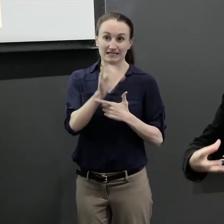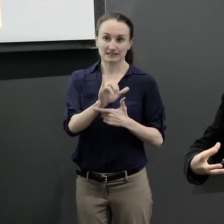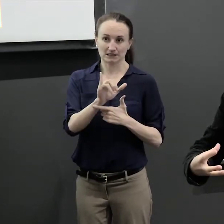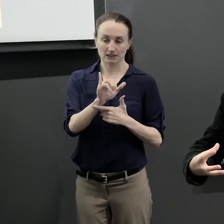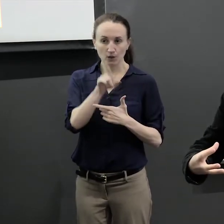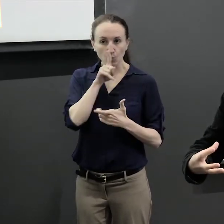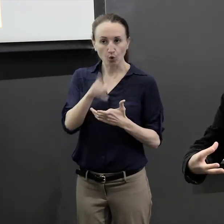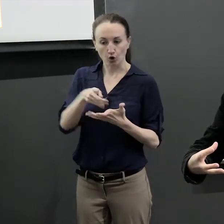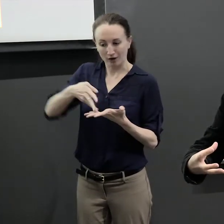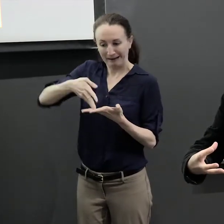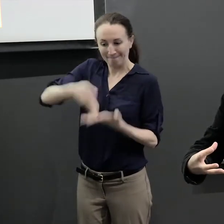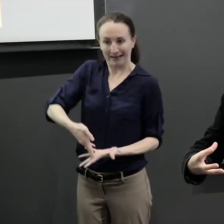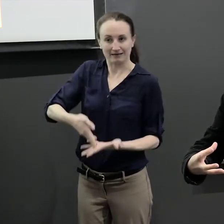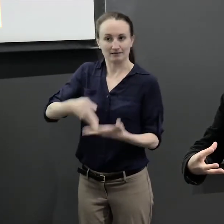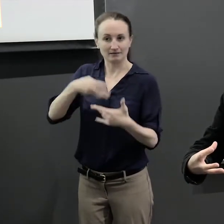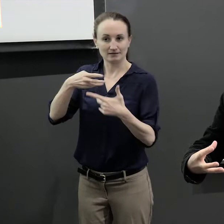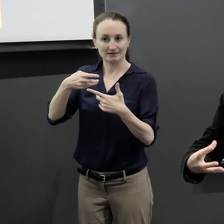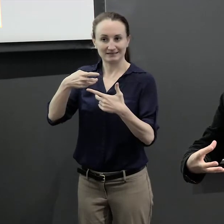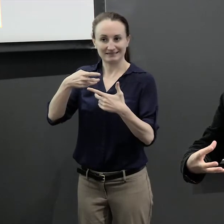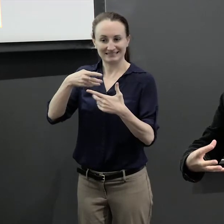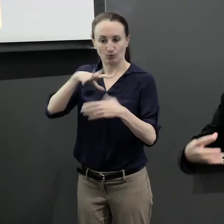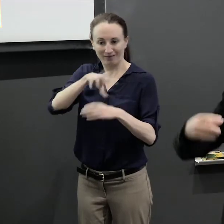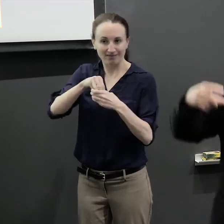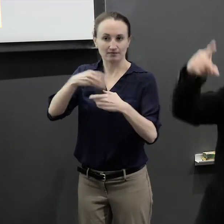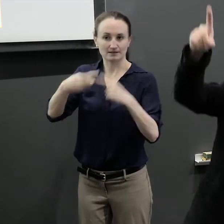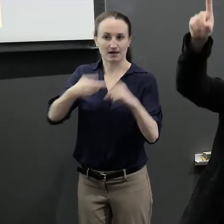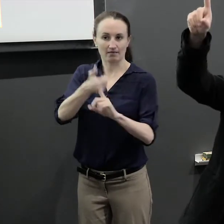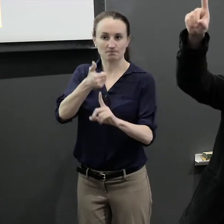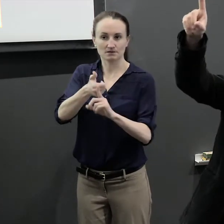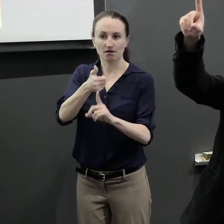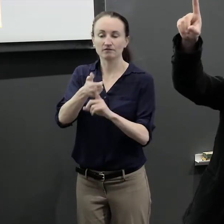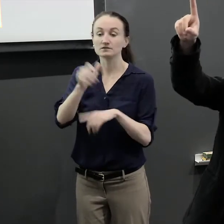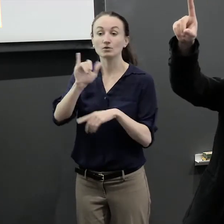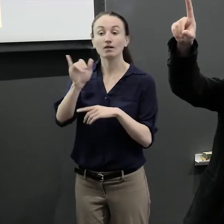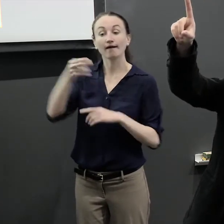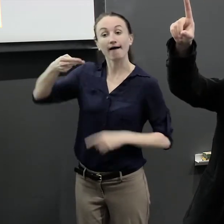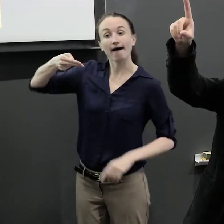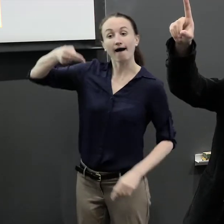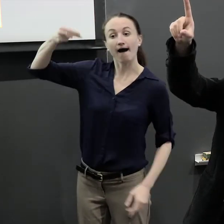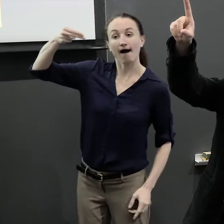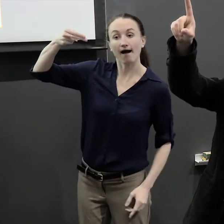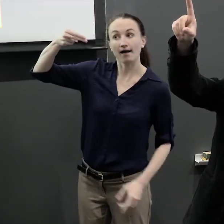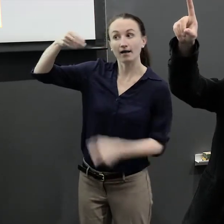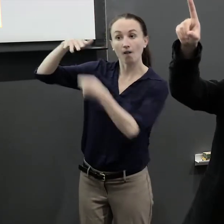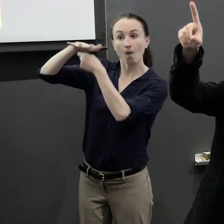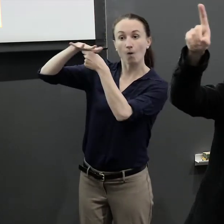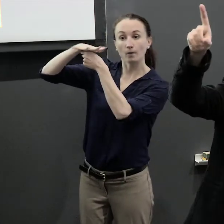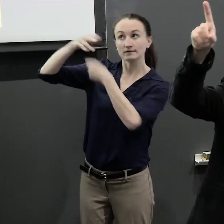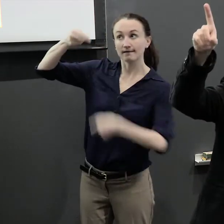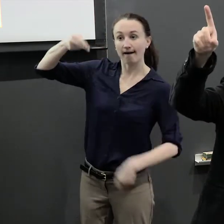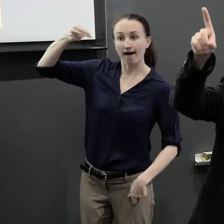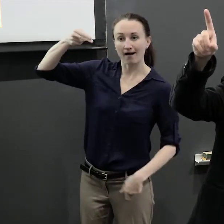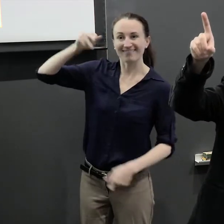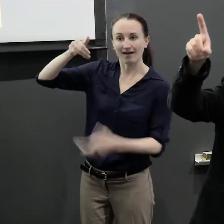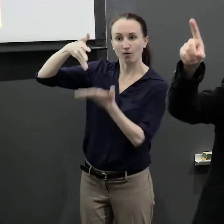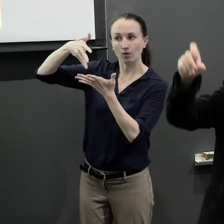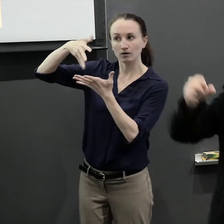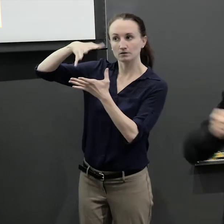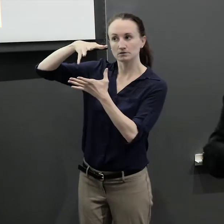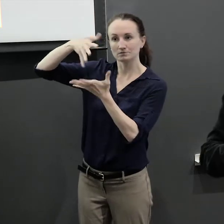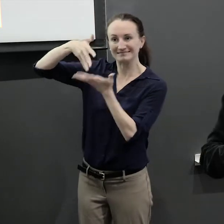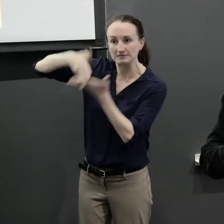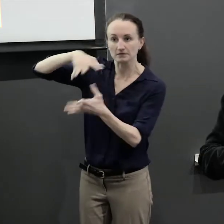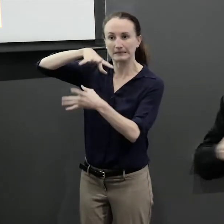in signs. So, you know, you have the high, low sign, which were embedded in